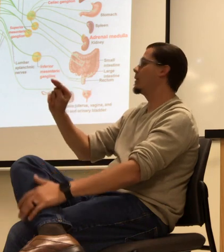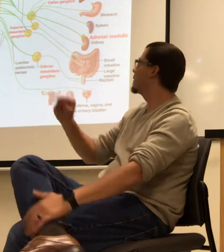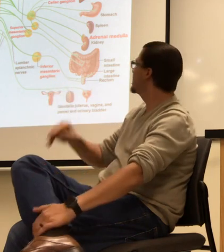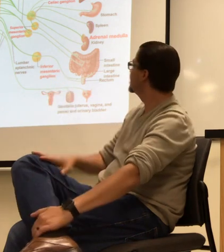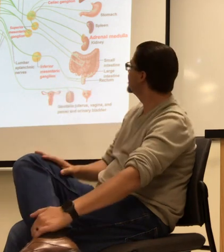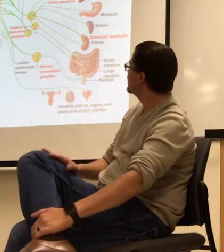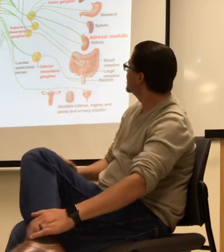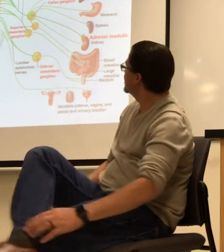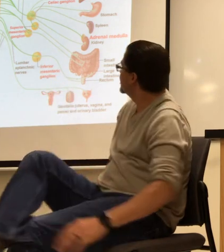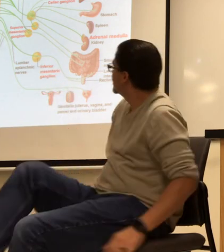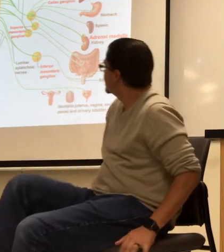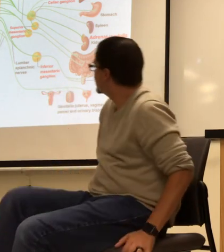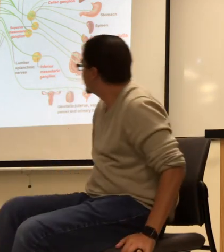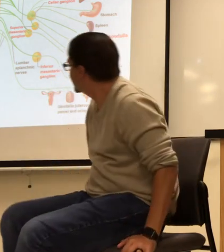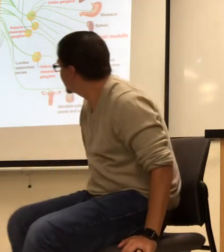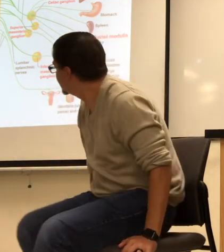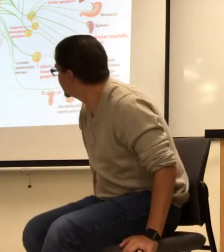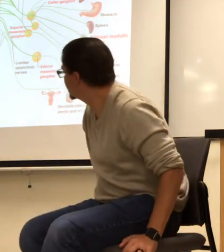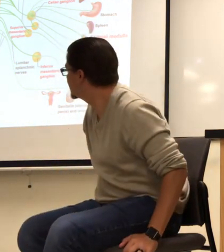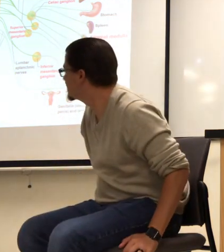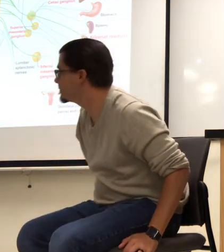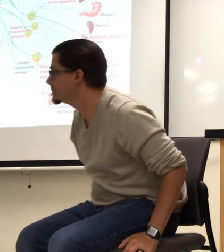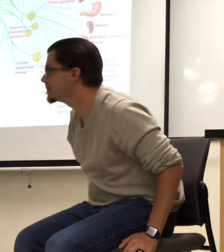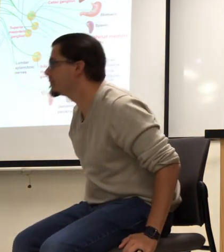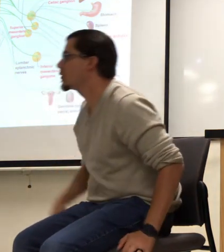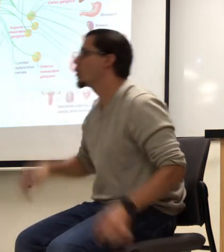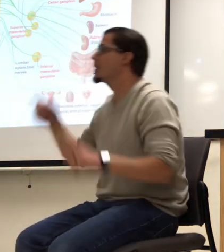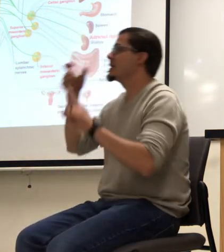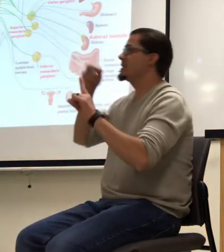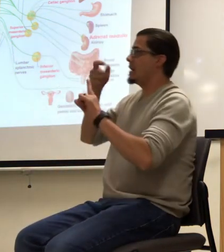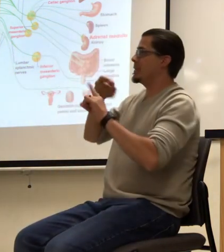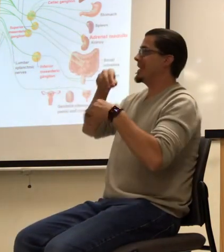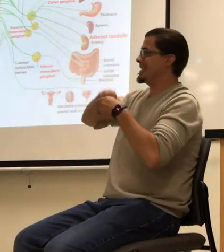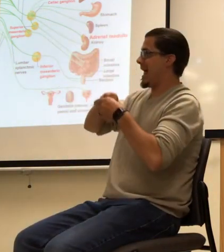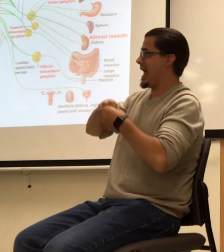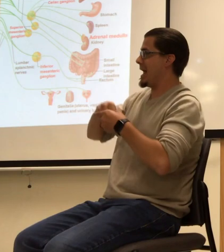snaps inside there, and then the postganglionic